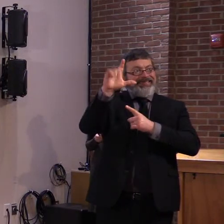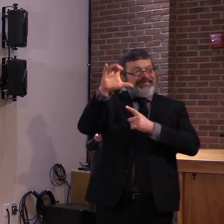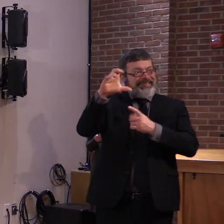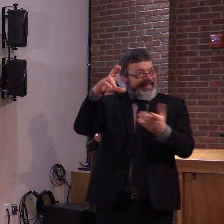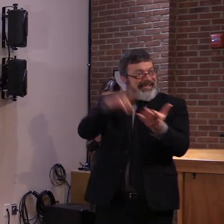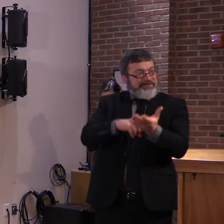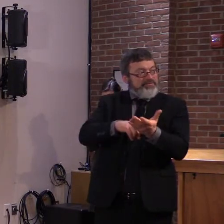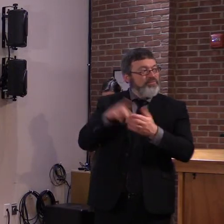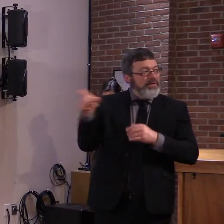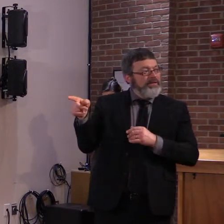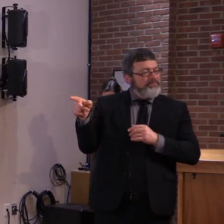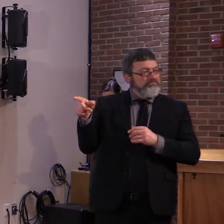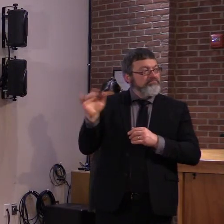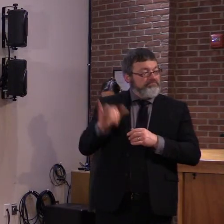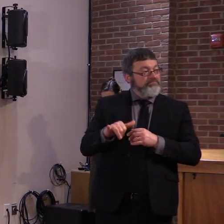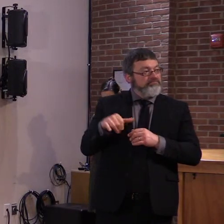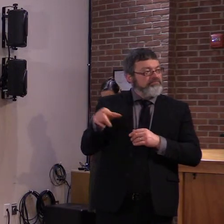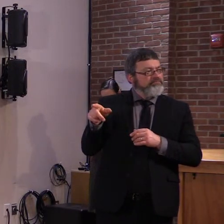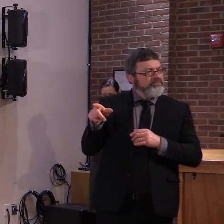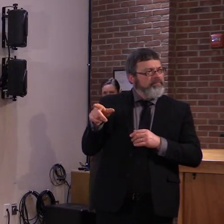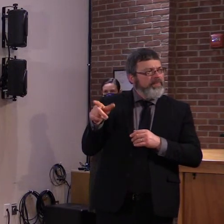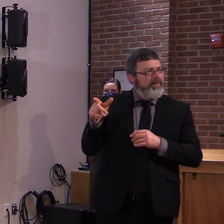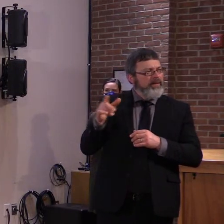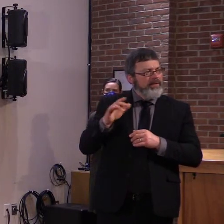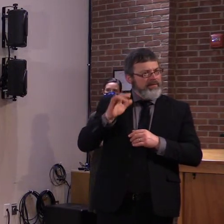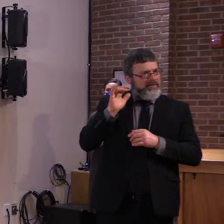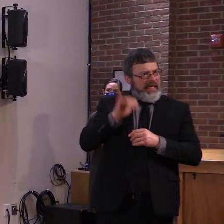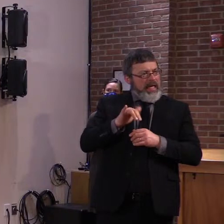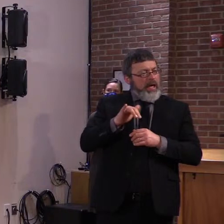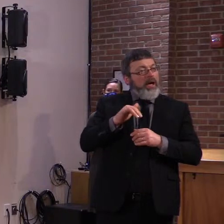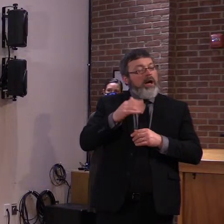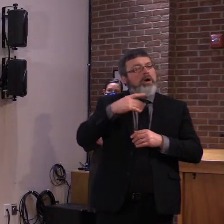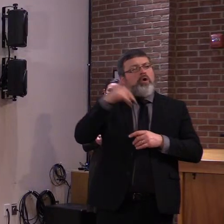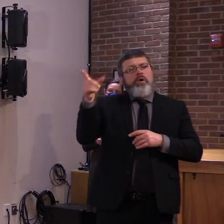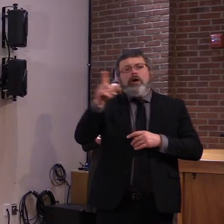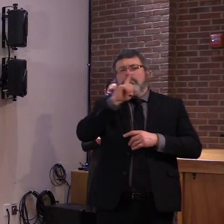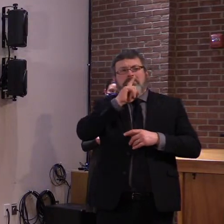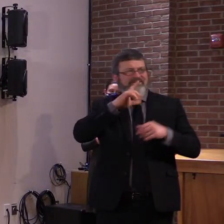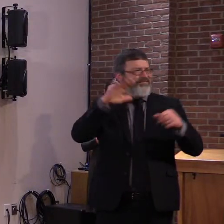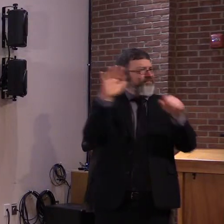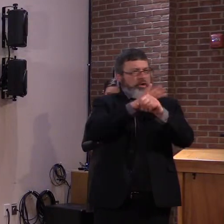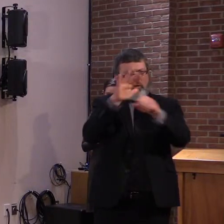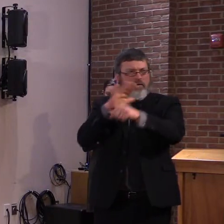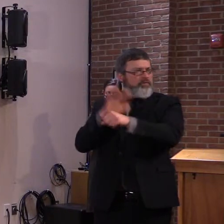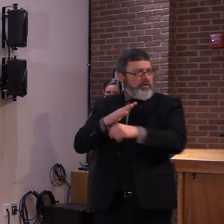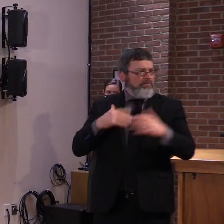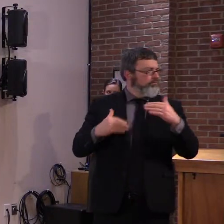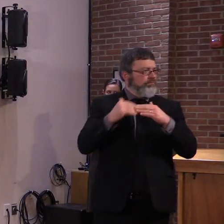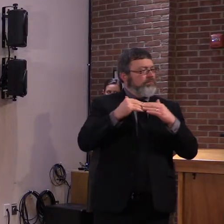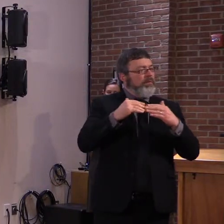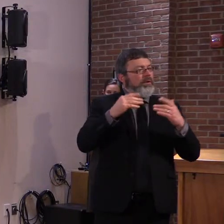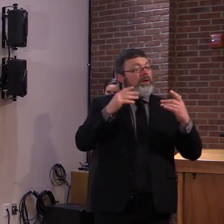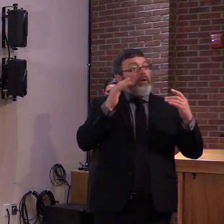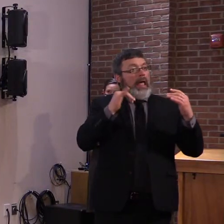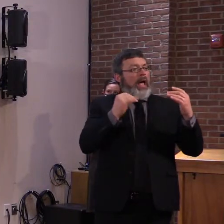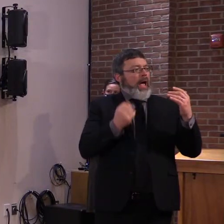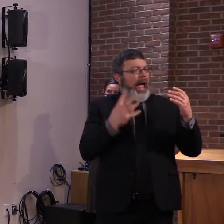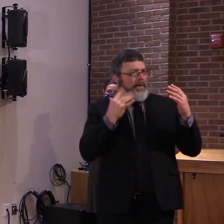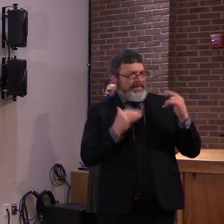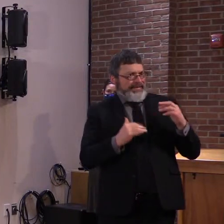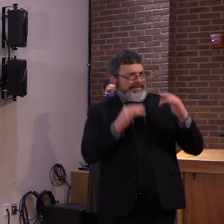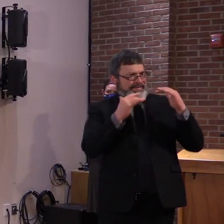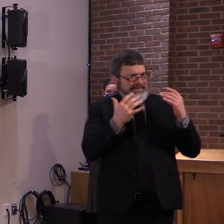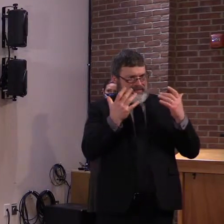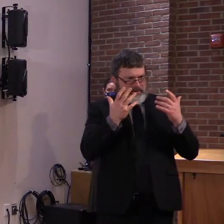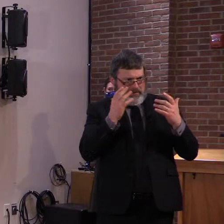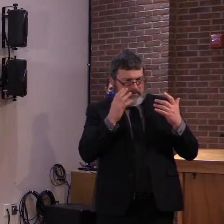of the demand does that help fill, and at what cost is that contract for the state? The contract is